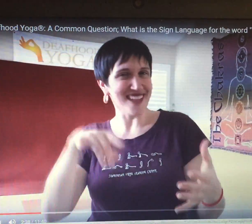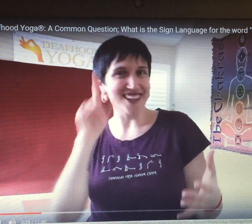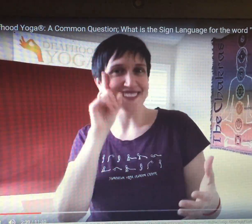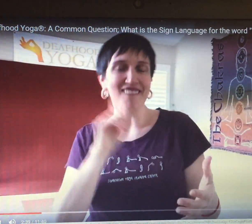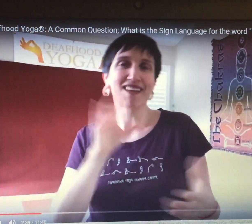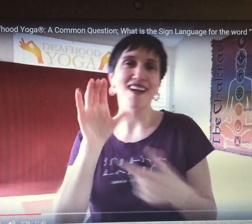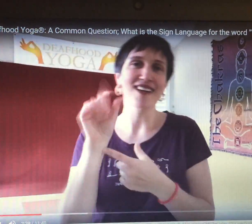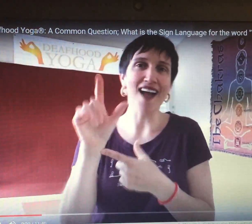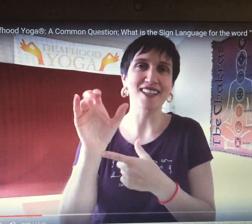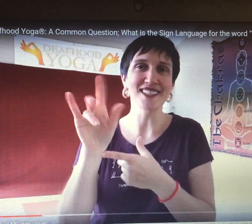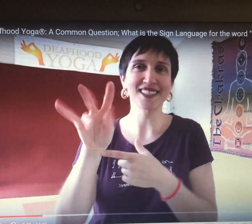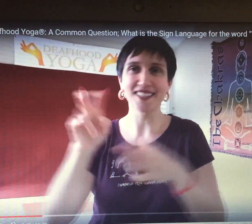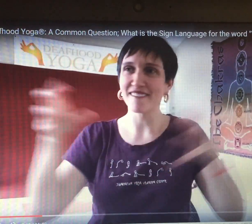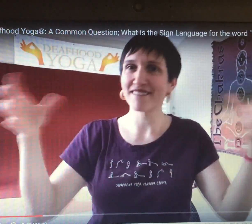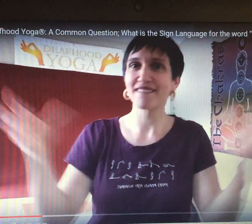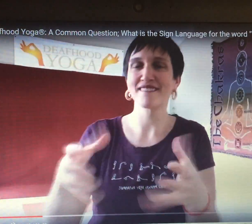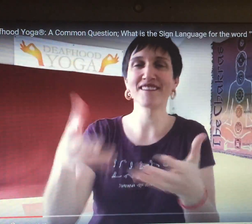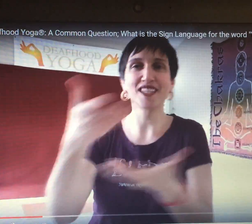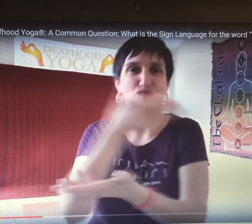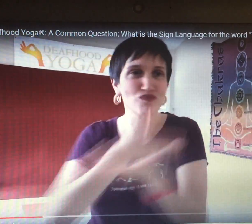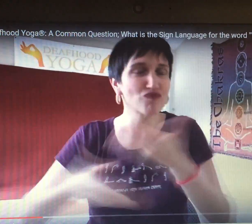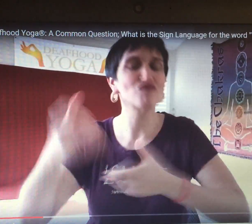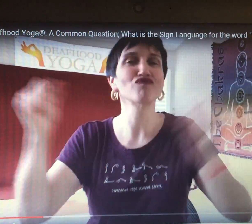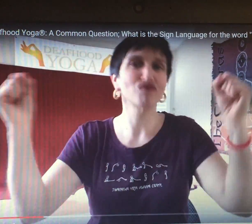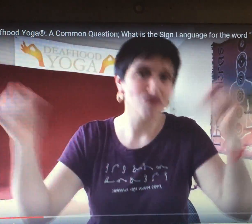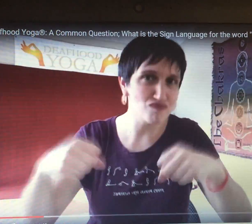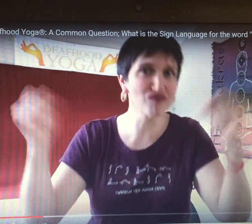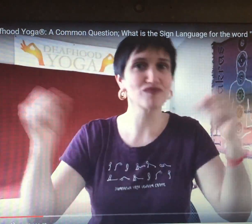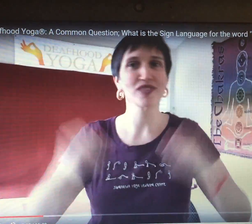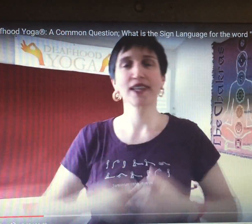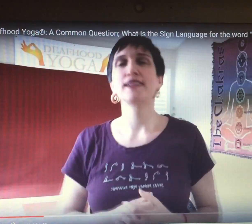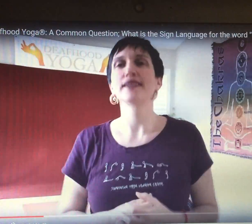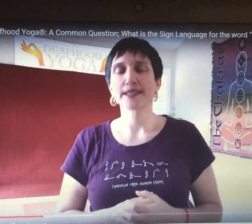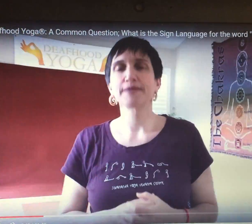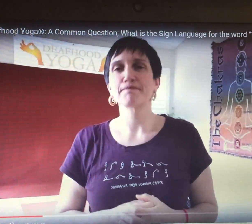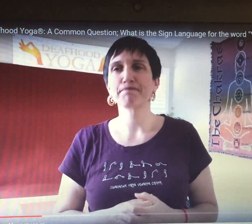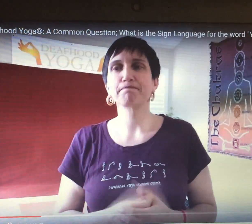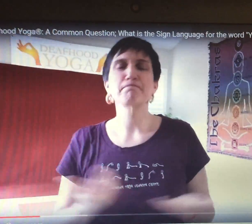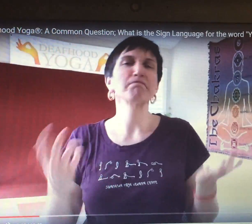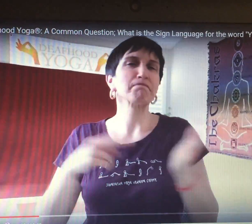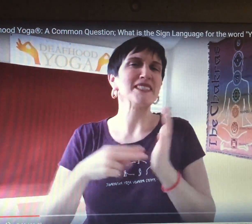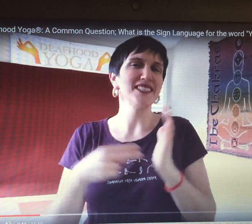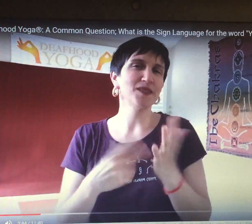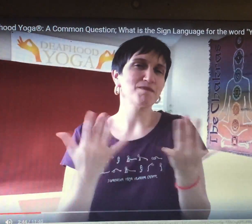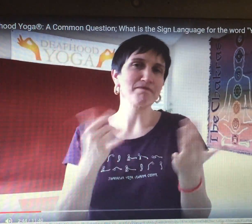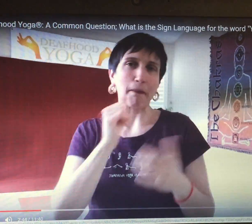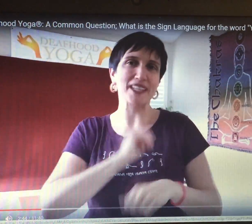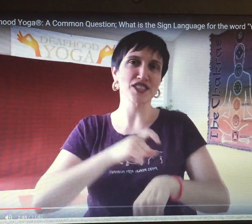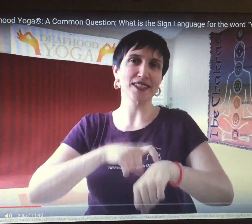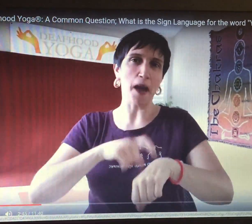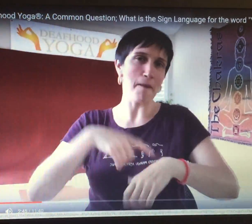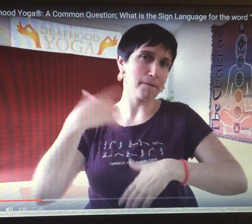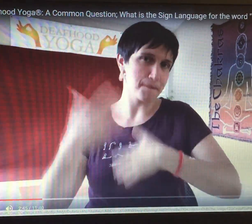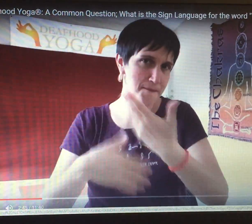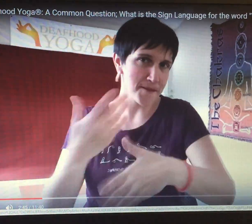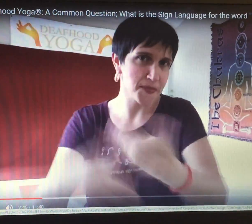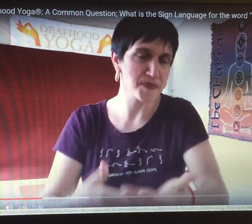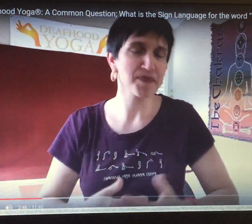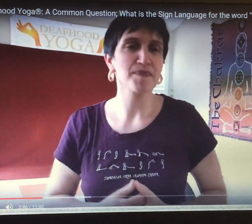that the sign for yoga, it needs to come, we need to discuss it and all agree that that is the sign that works. But as